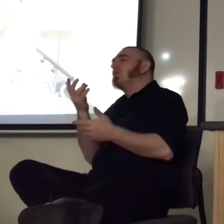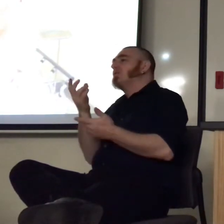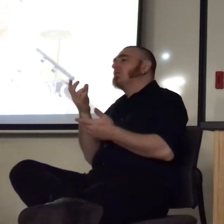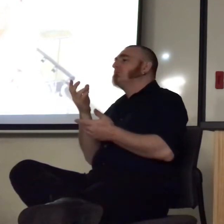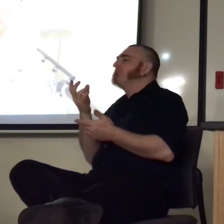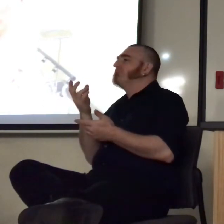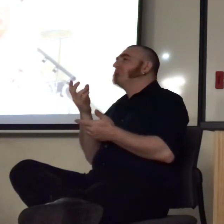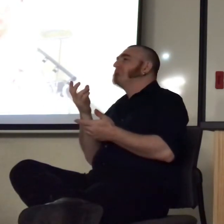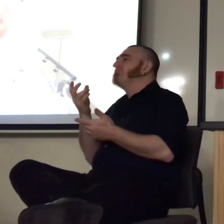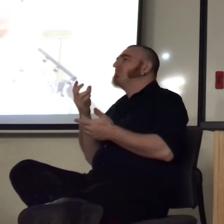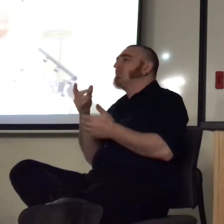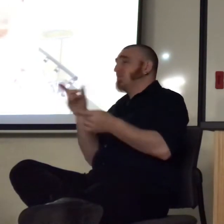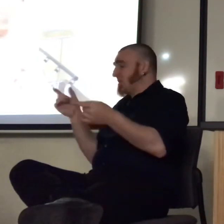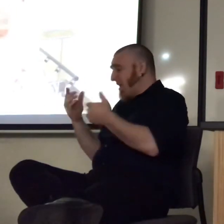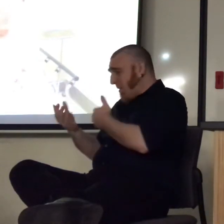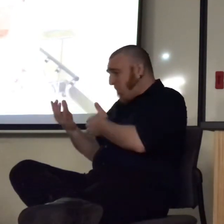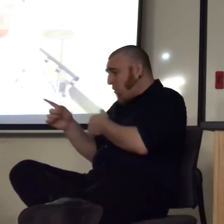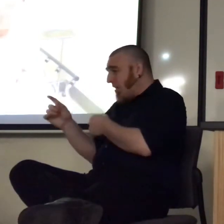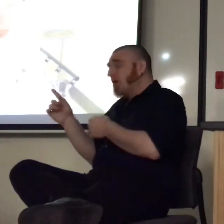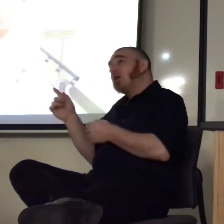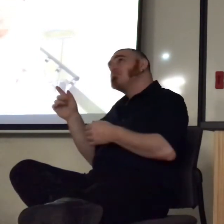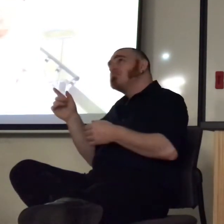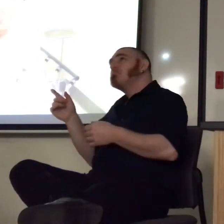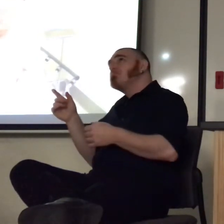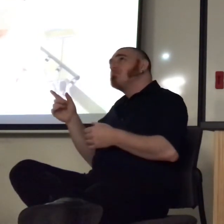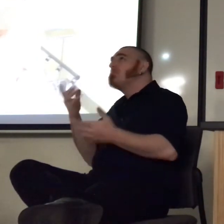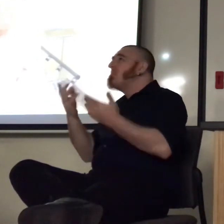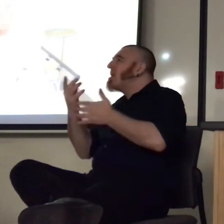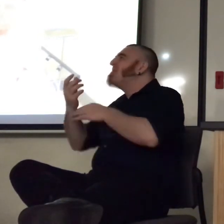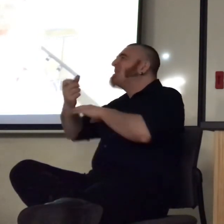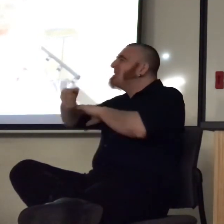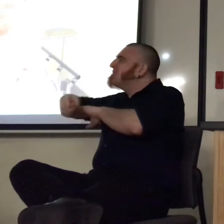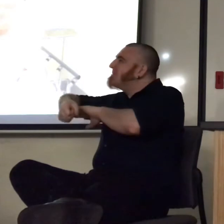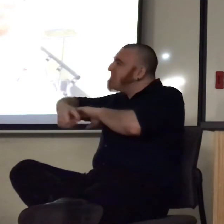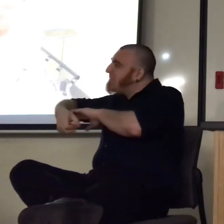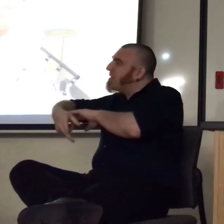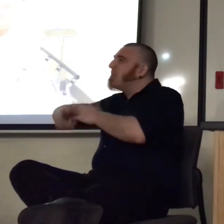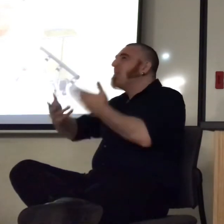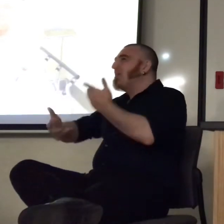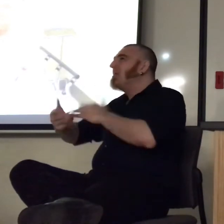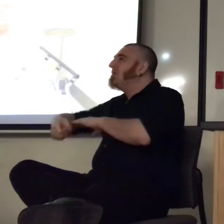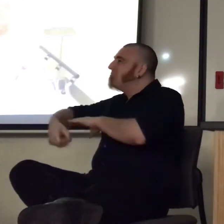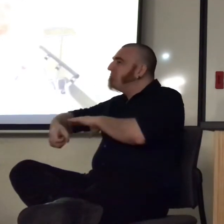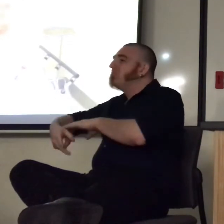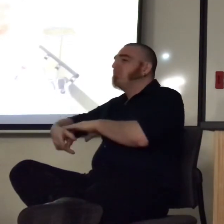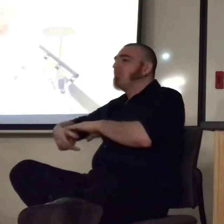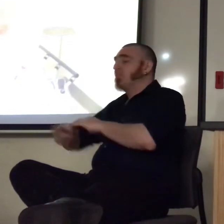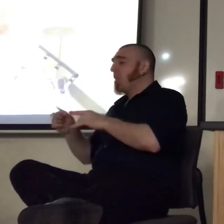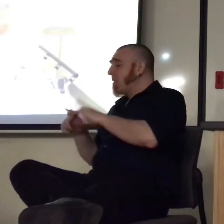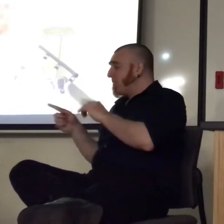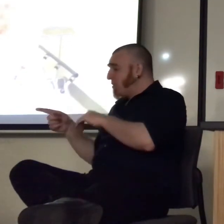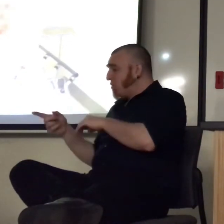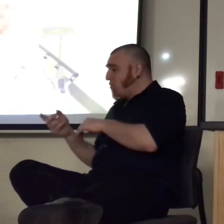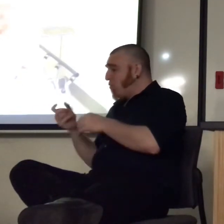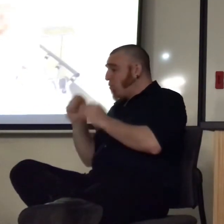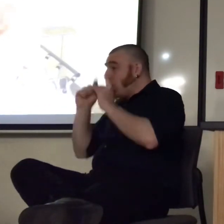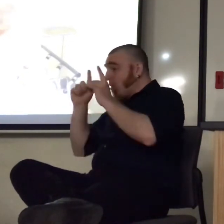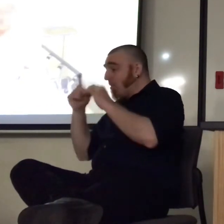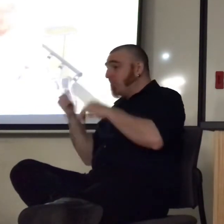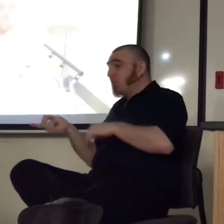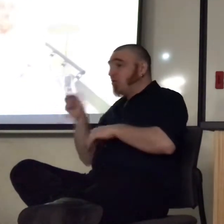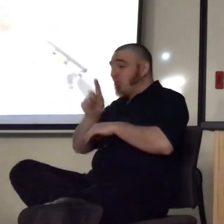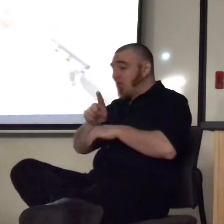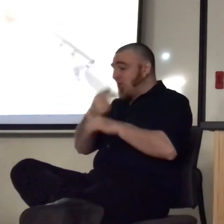whatever time I woke up. Early morning hours? It might have been midnight. Okay, okay, so, but you went to use the computer and what did you find?